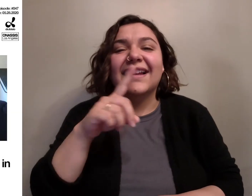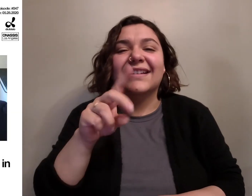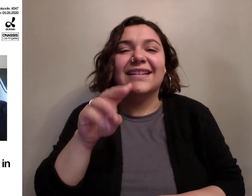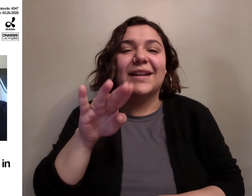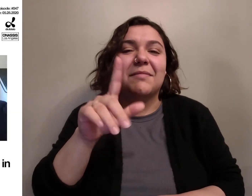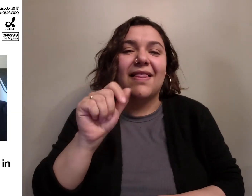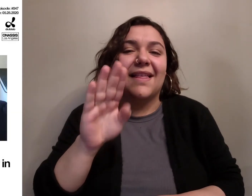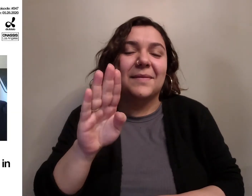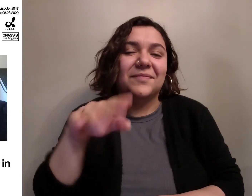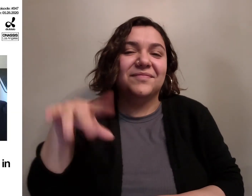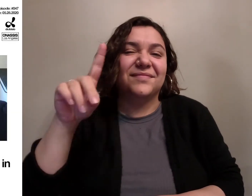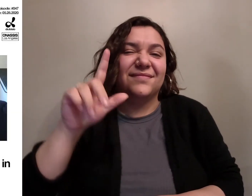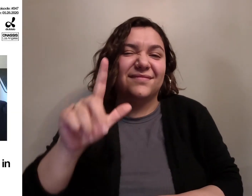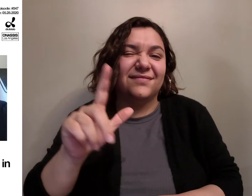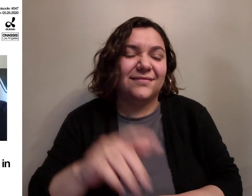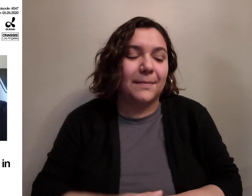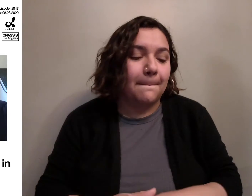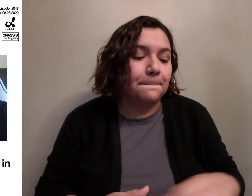Dublab.